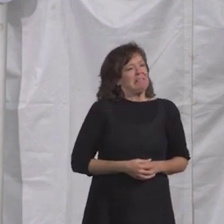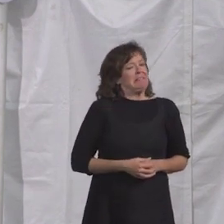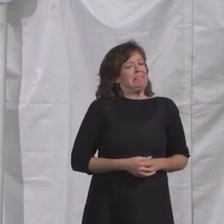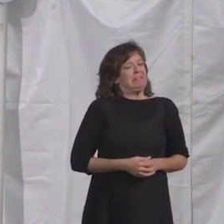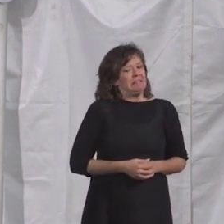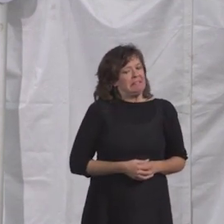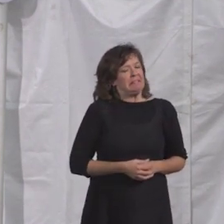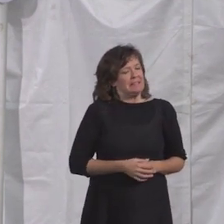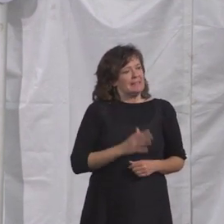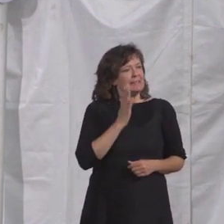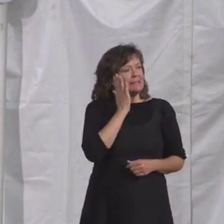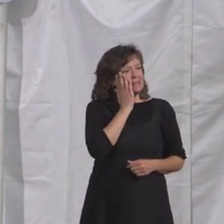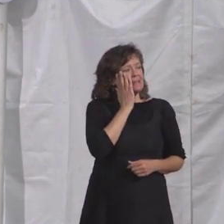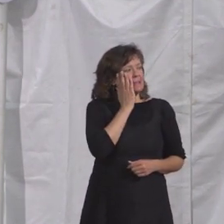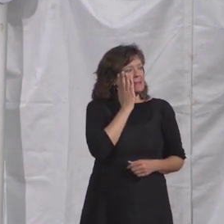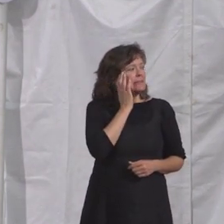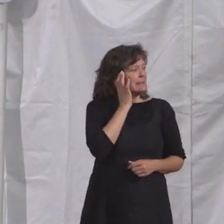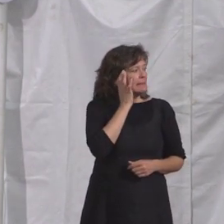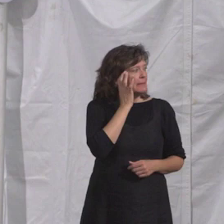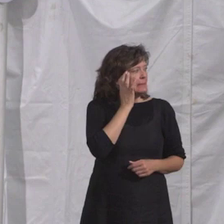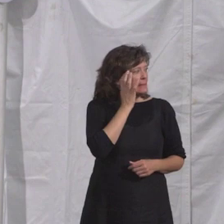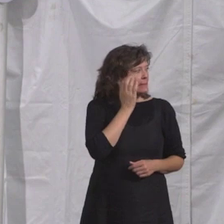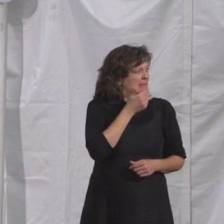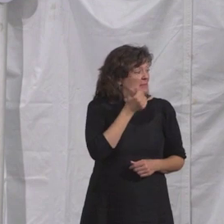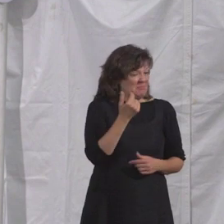take a welding class."